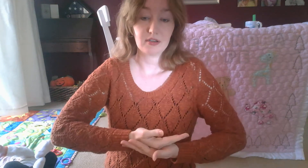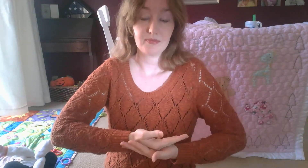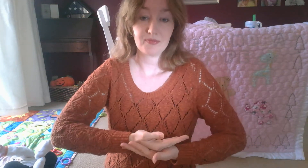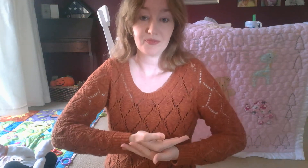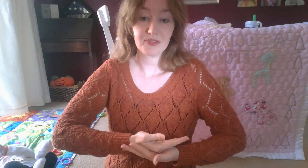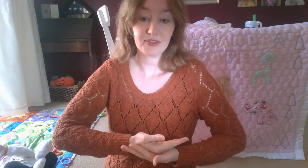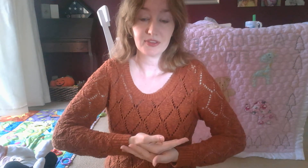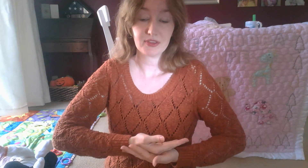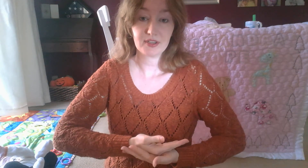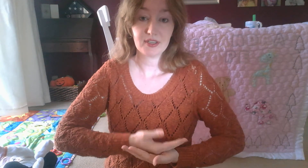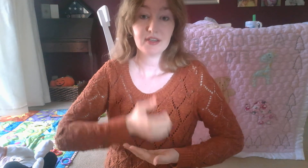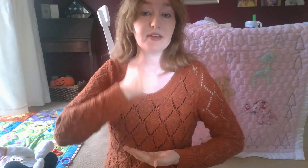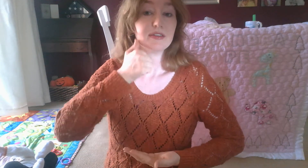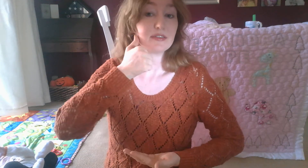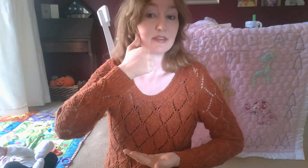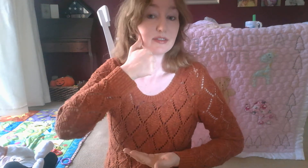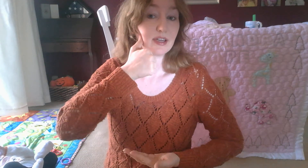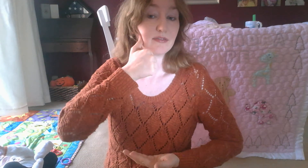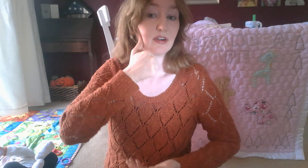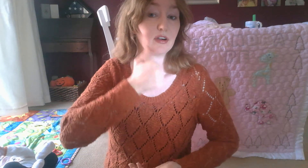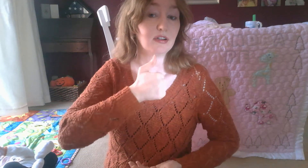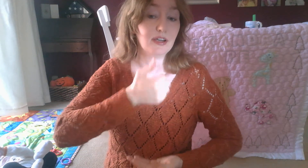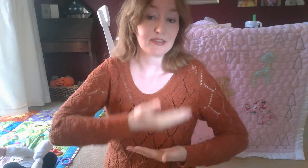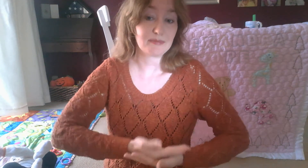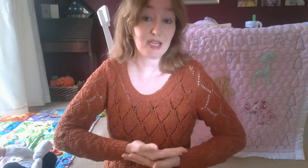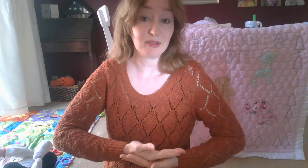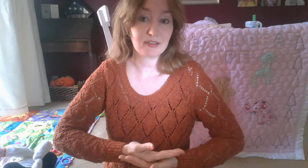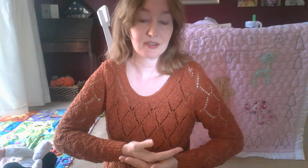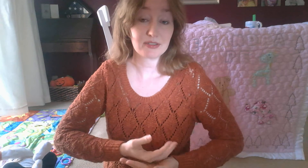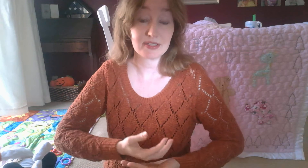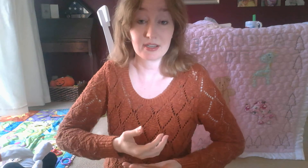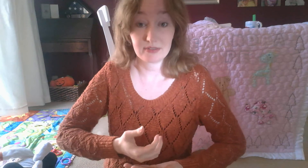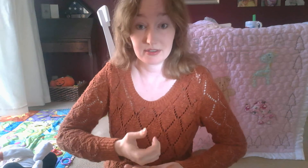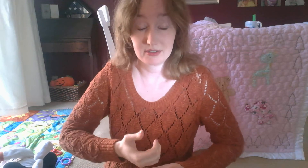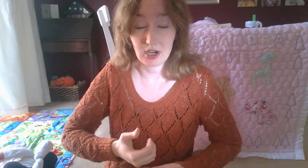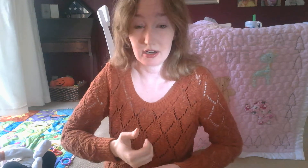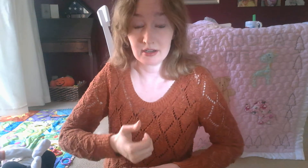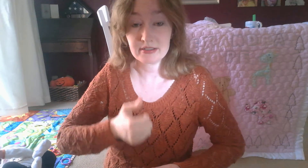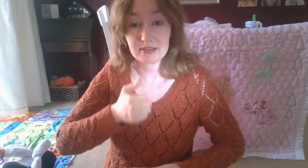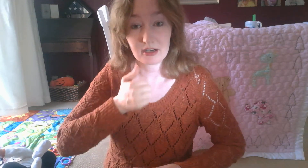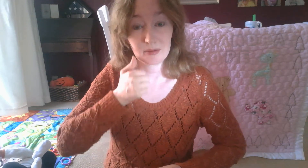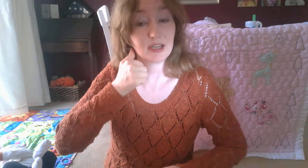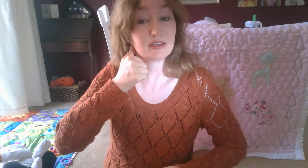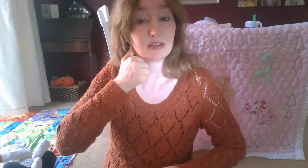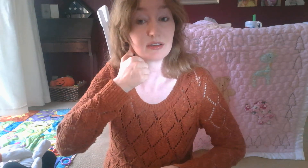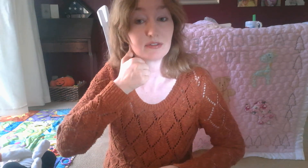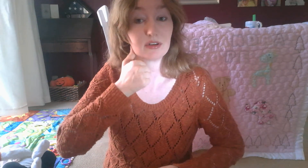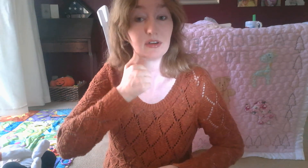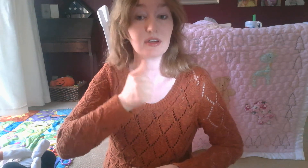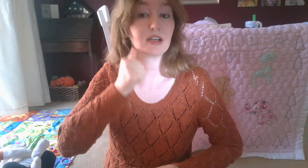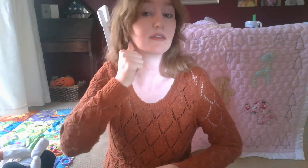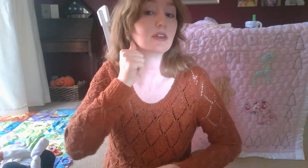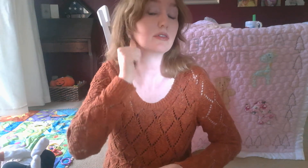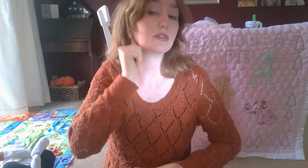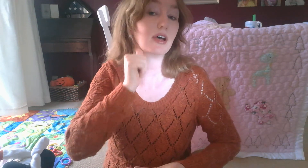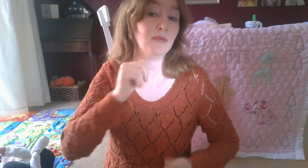daughter. This is a sign for girl, and this is baby. So the sign for daughter is the combination of girl, kind of, I